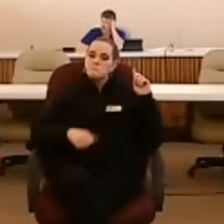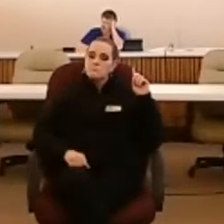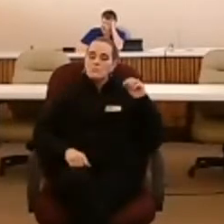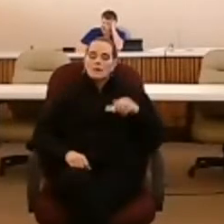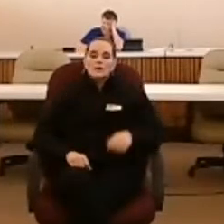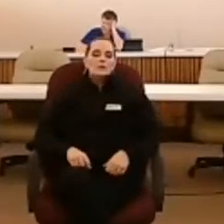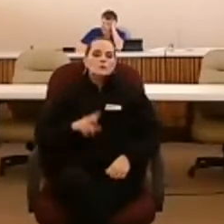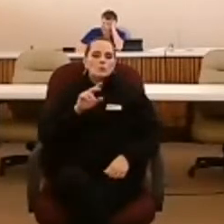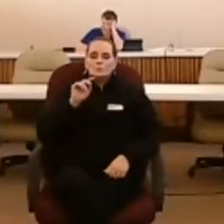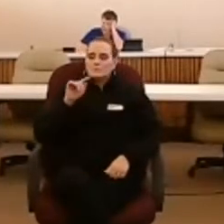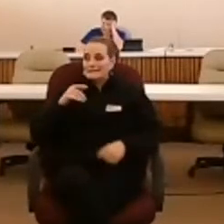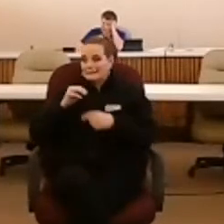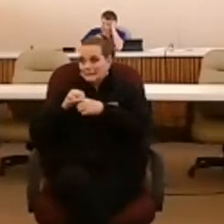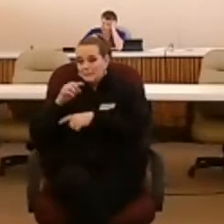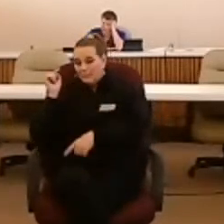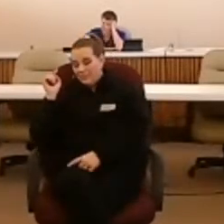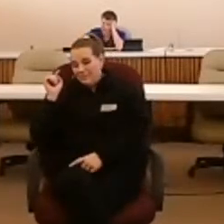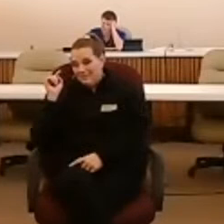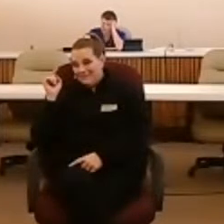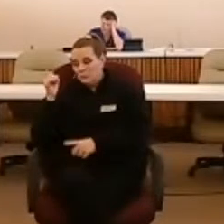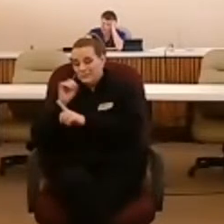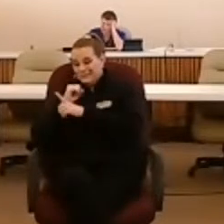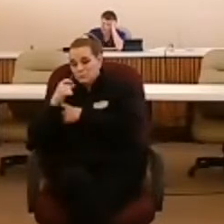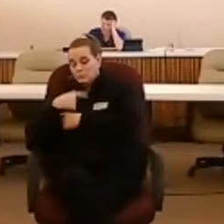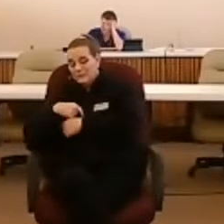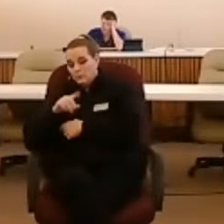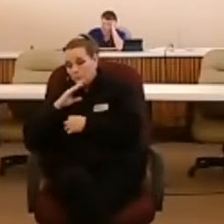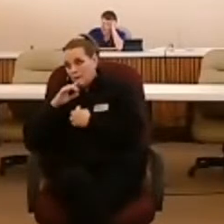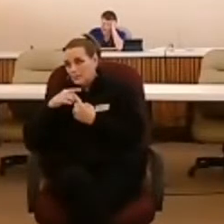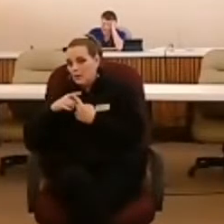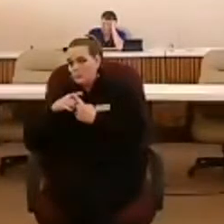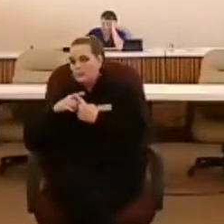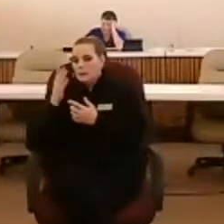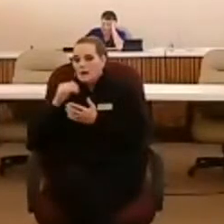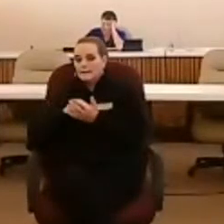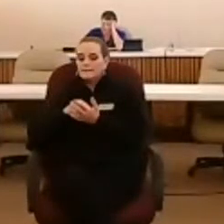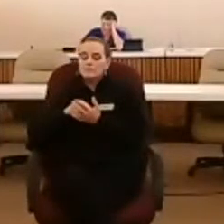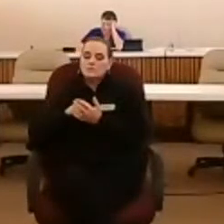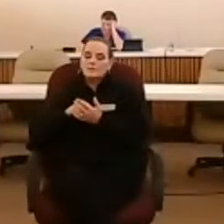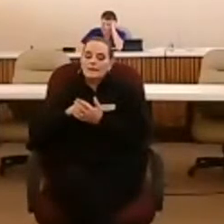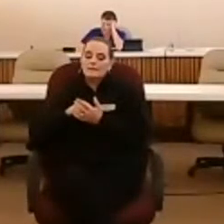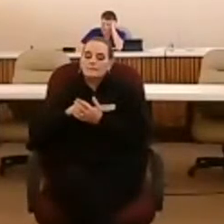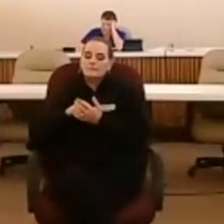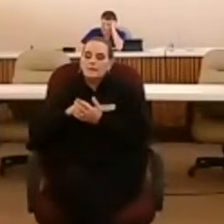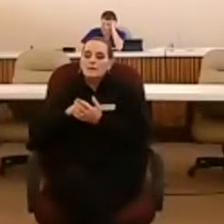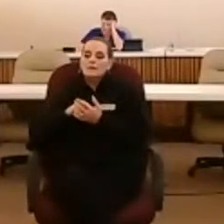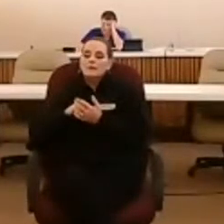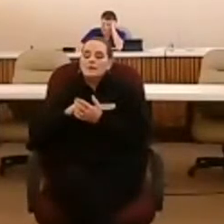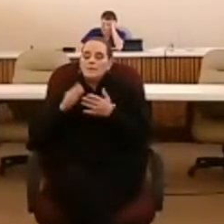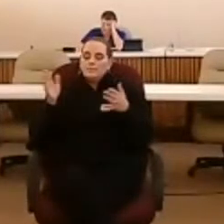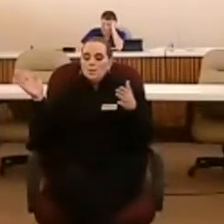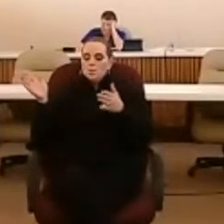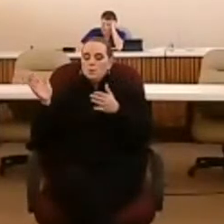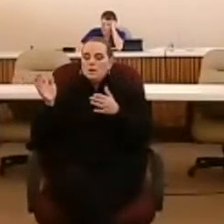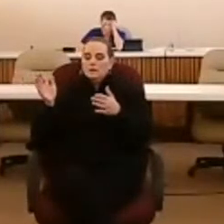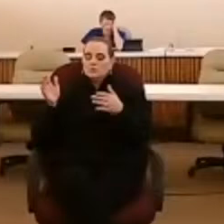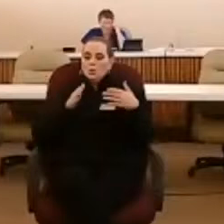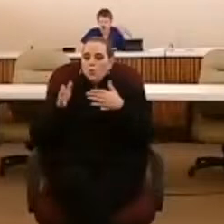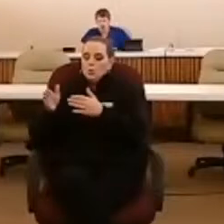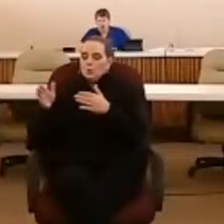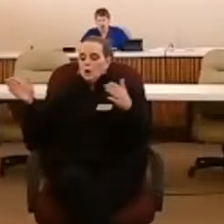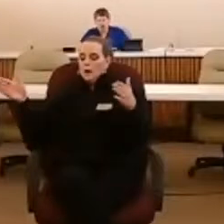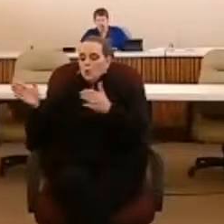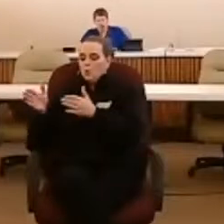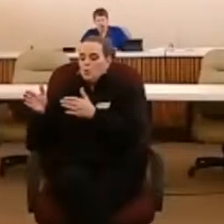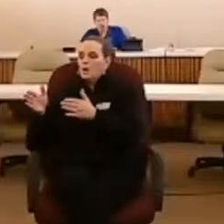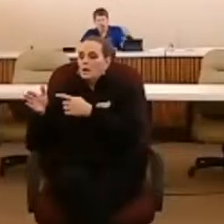And so Tim, this was one that we were talking about doing, again, also narrowing down the center area. But in this